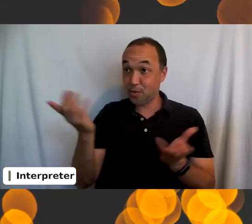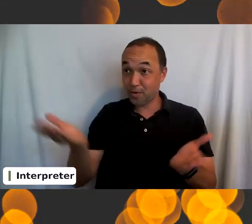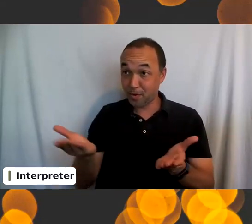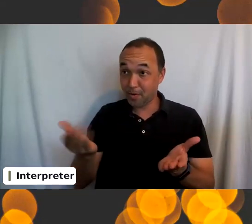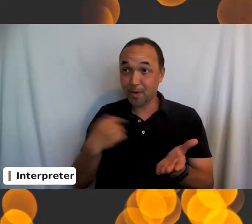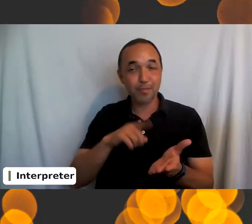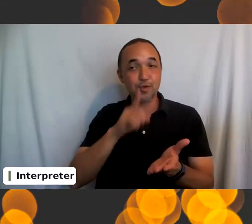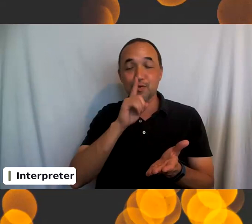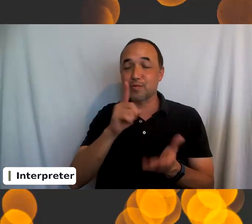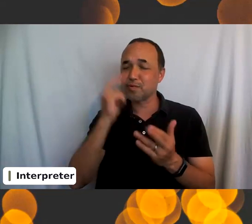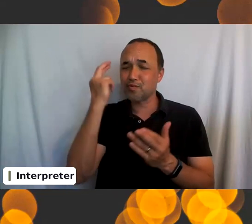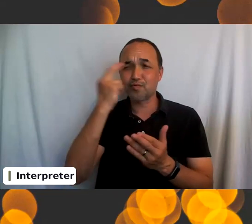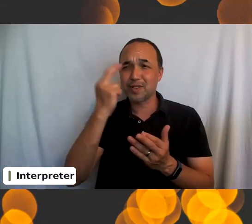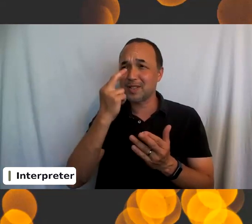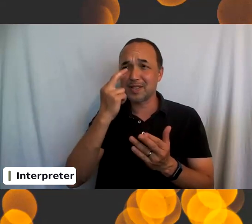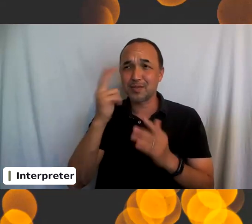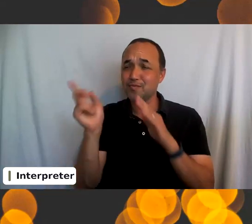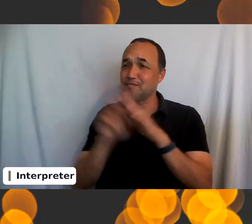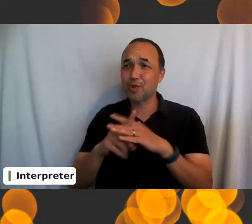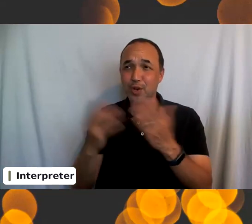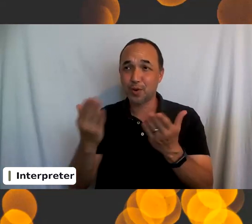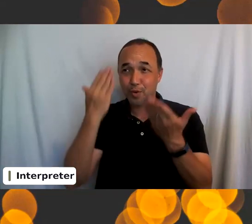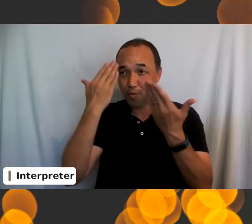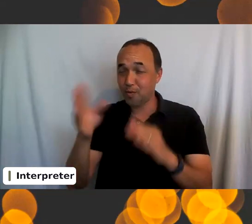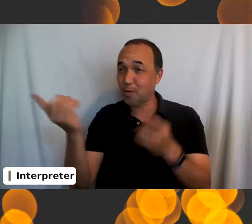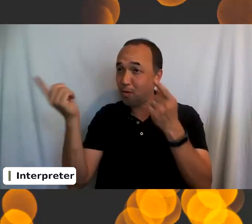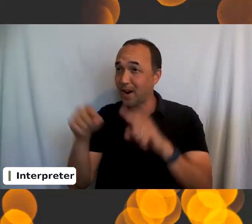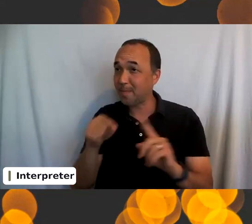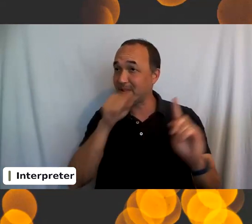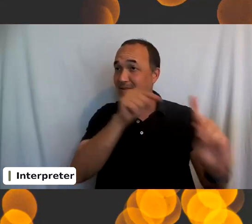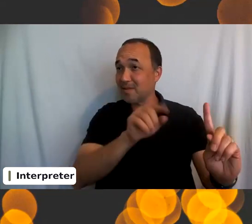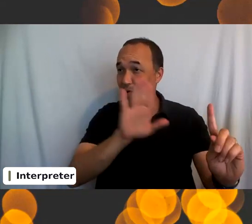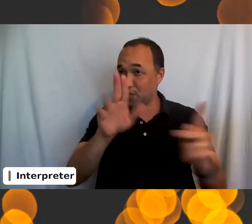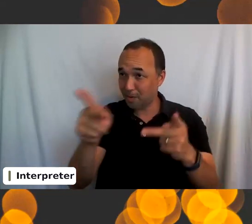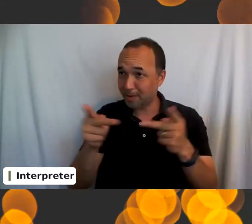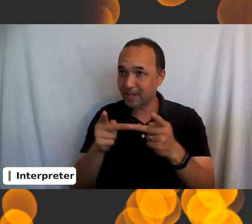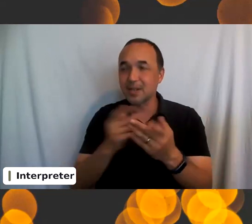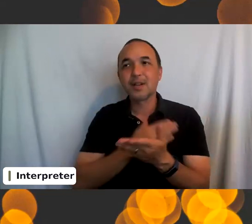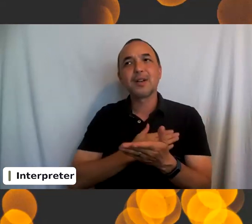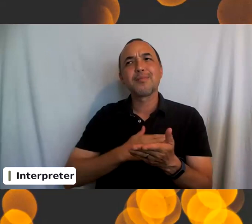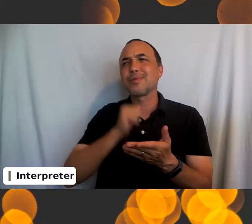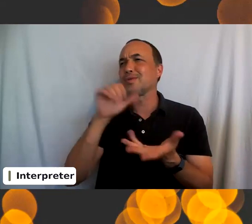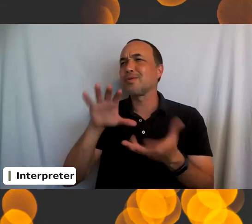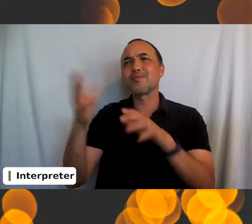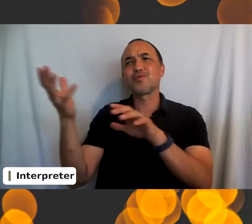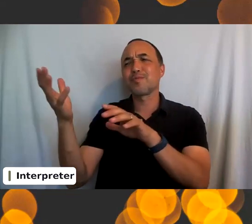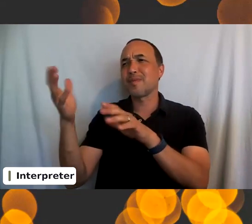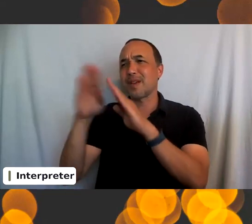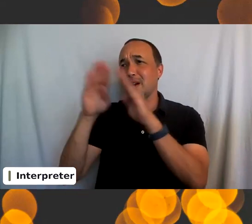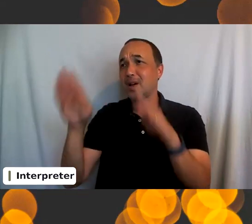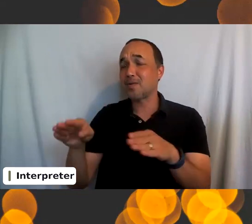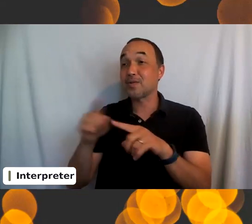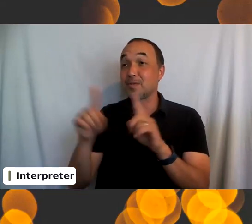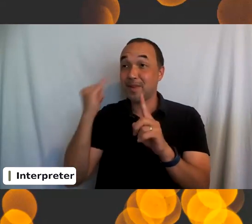sure there's a reason that you're here. I don't know what was happening where you were. Please don't disrupt us. But if there's something that